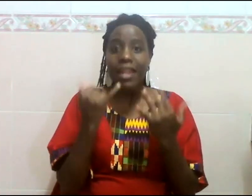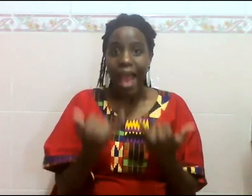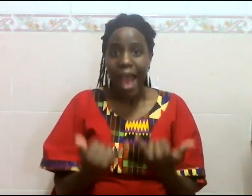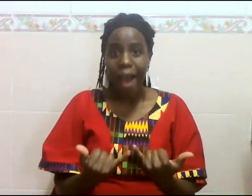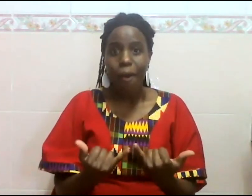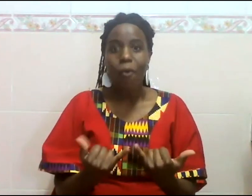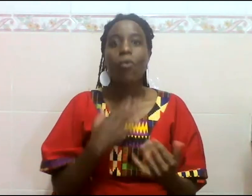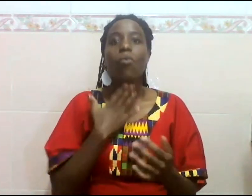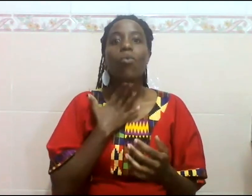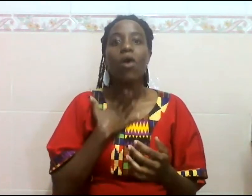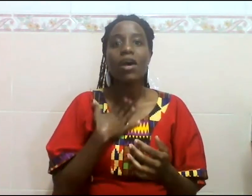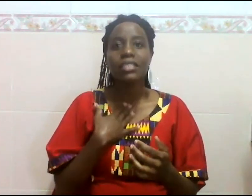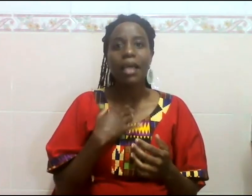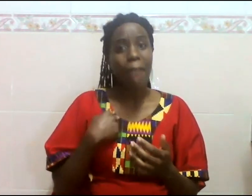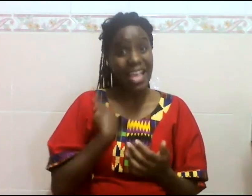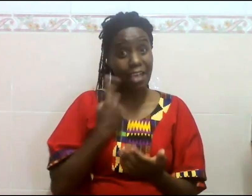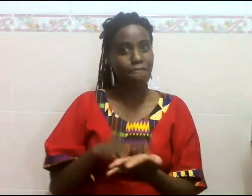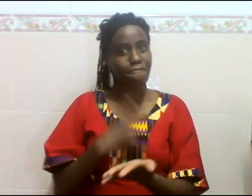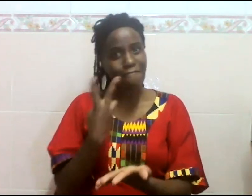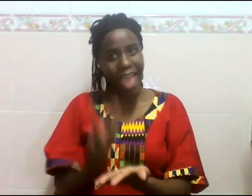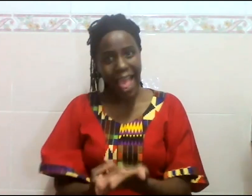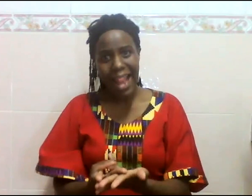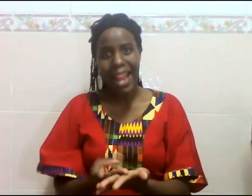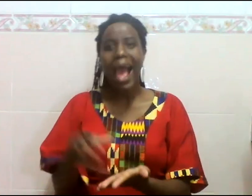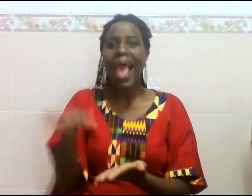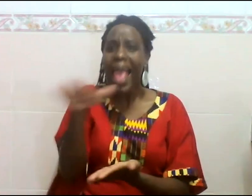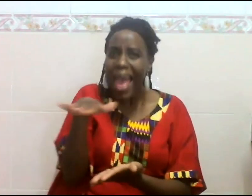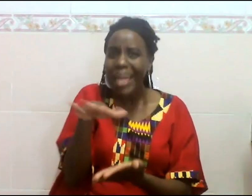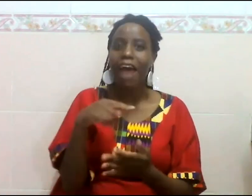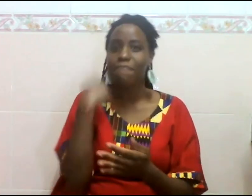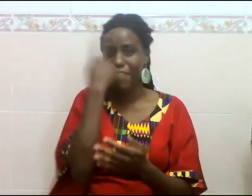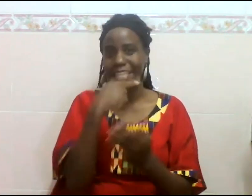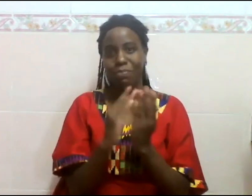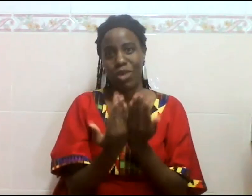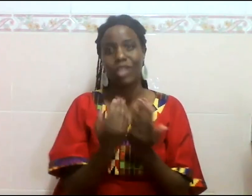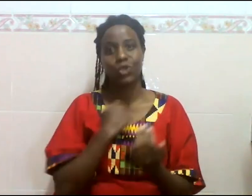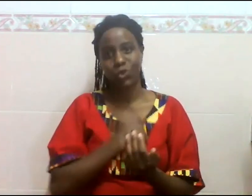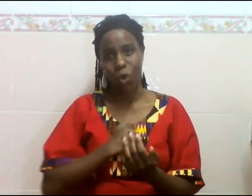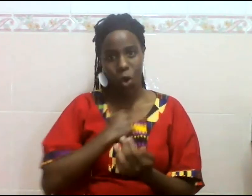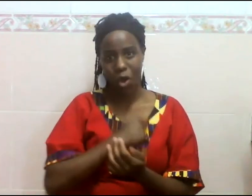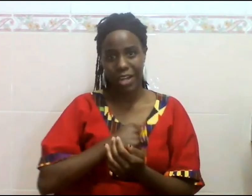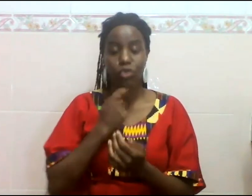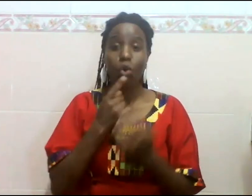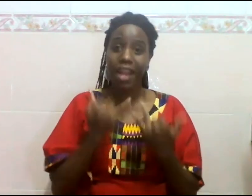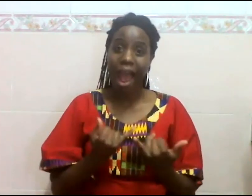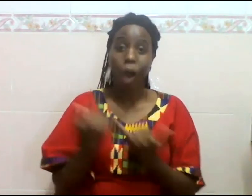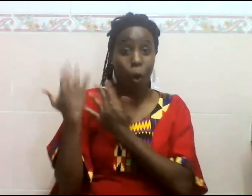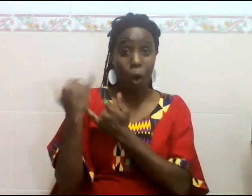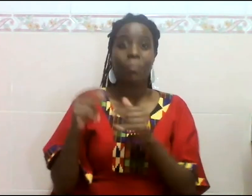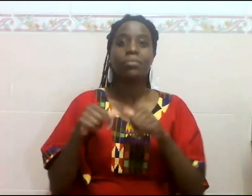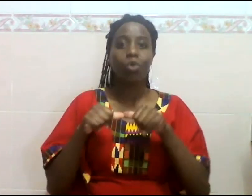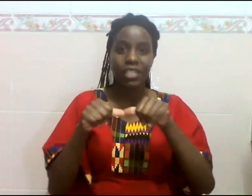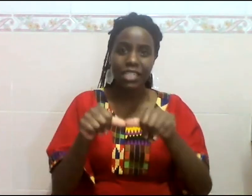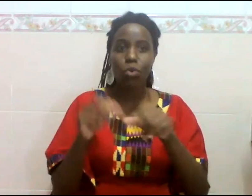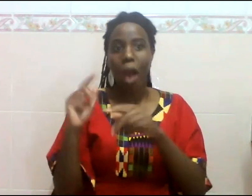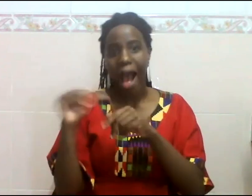I failed horribly at trying to do Facebook Live. So hopefully, as we move on, someone else from the organizing committee